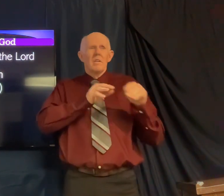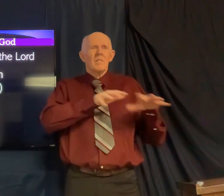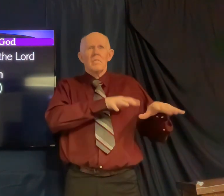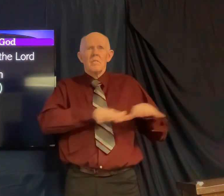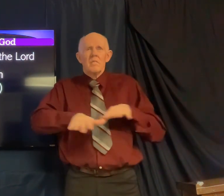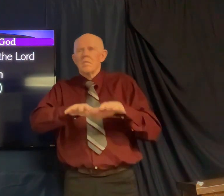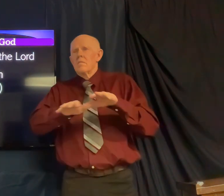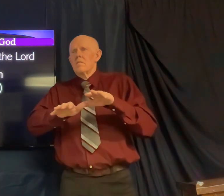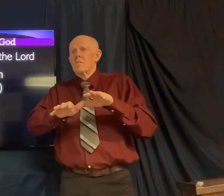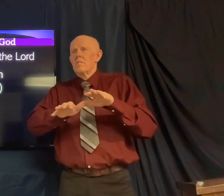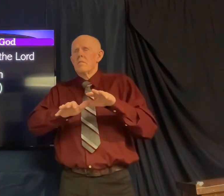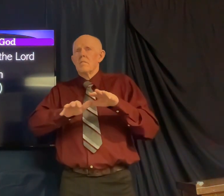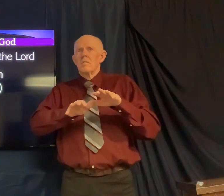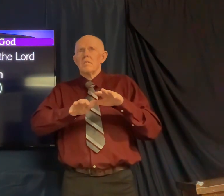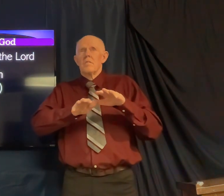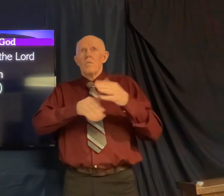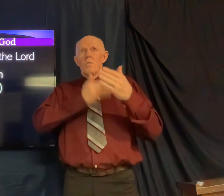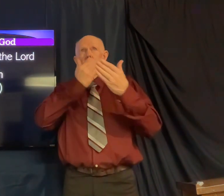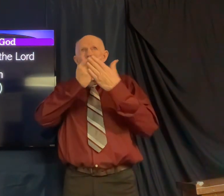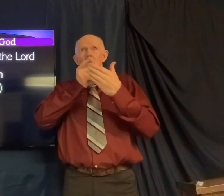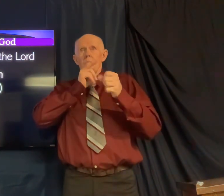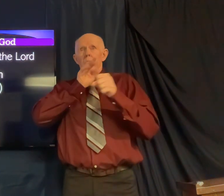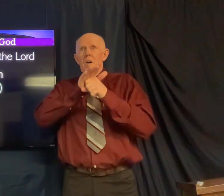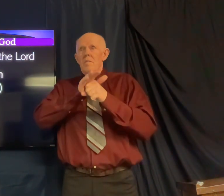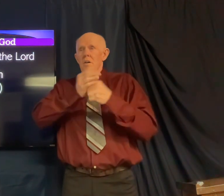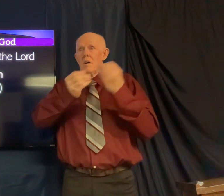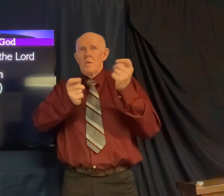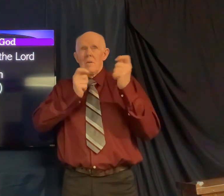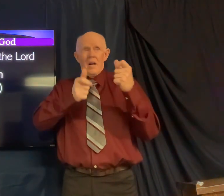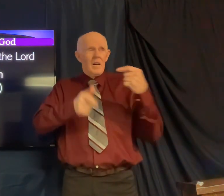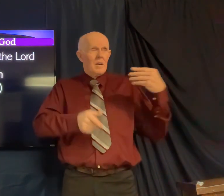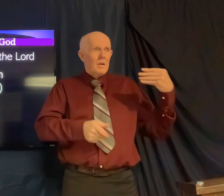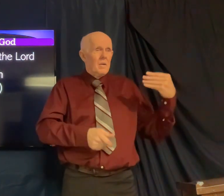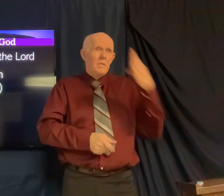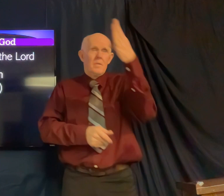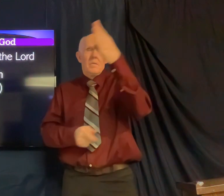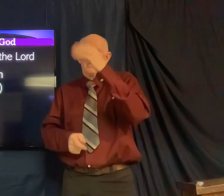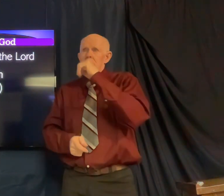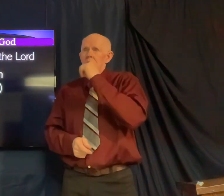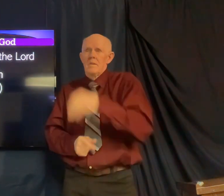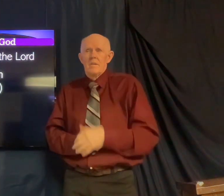Moses was leading his people out of Egypt to the promised land,